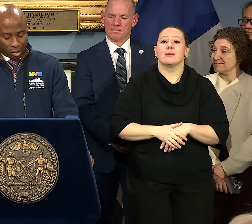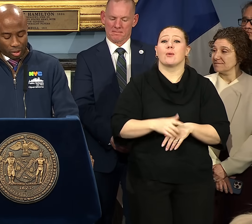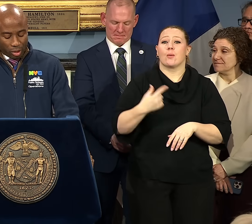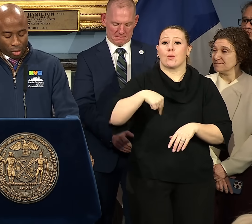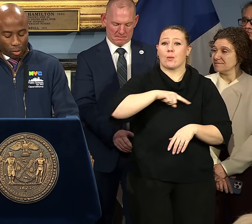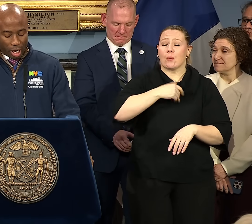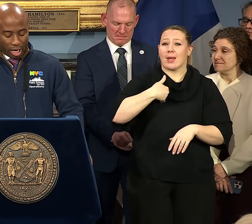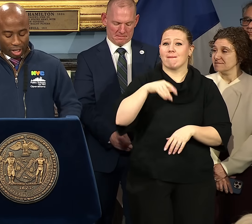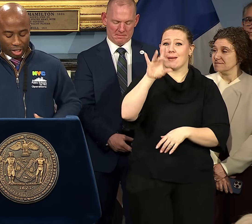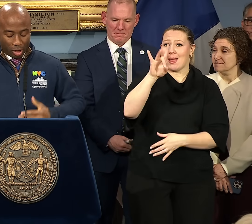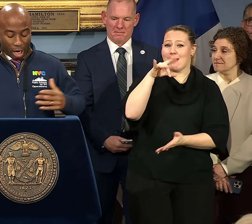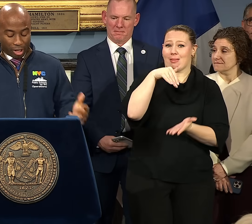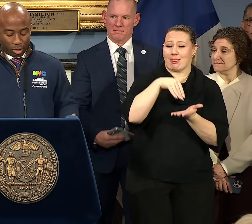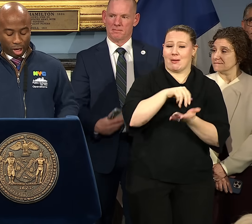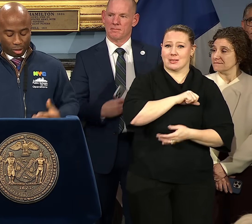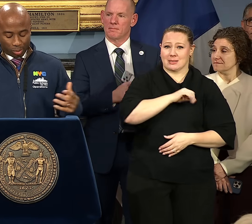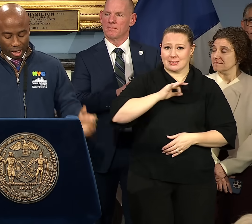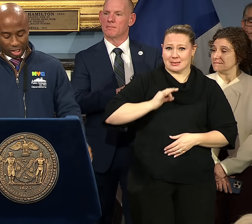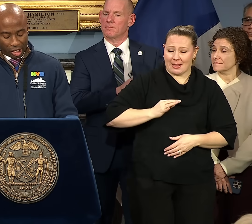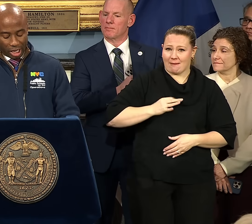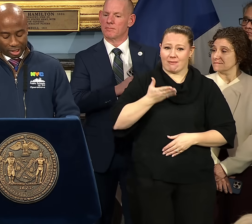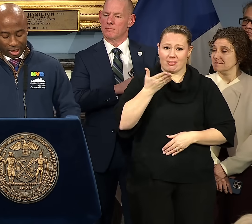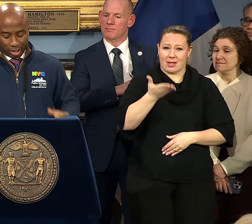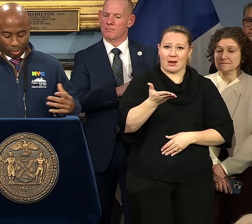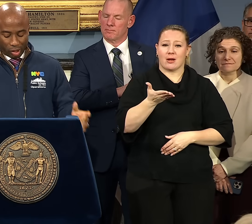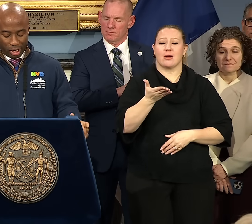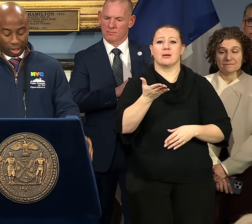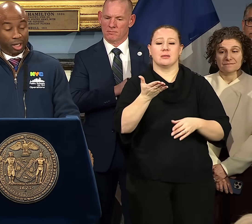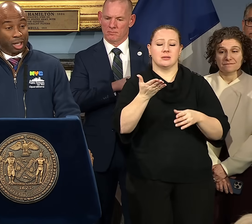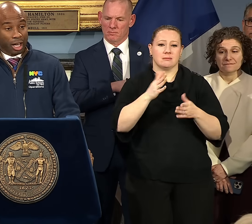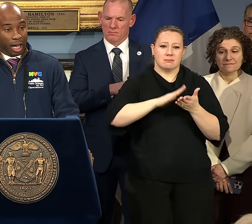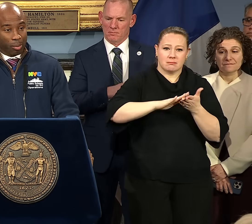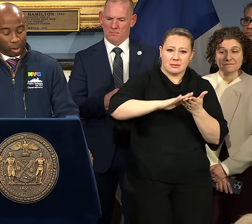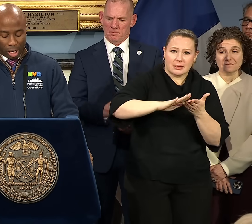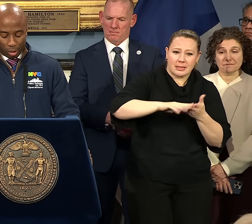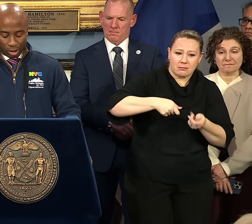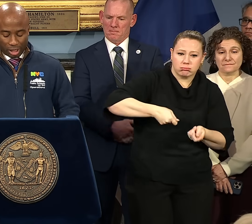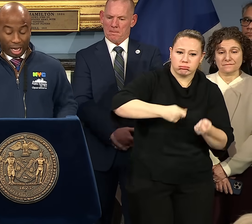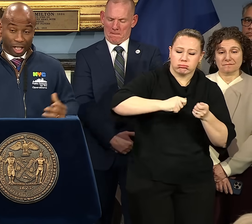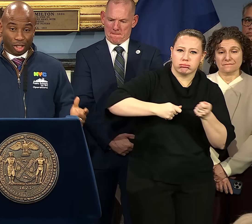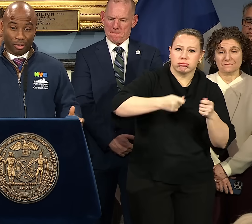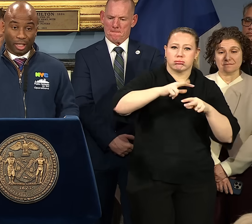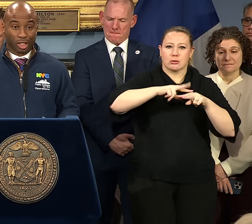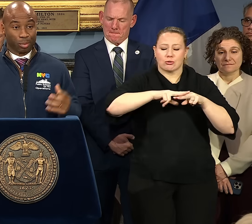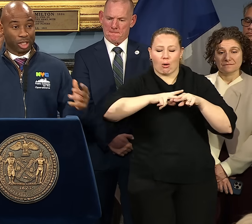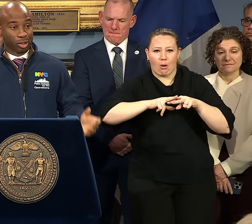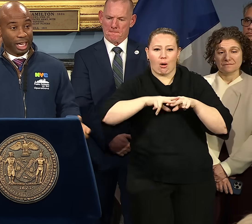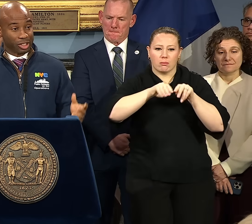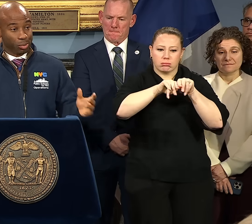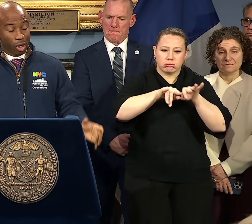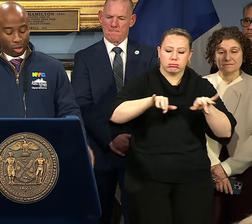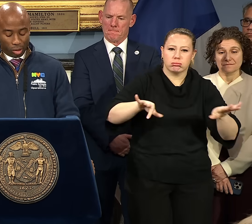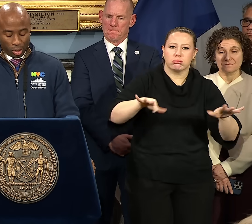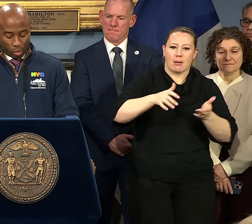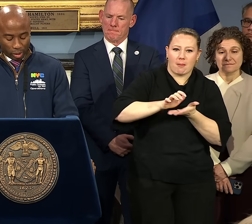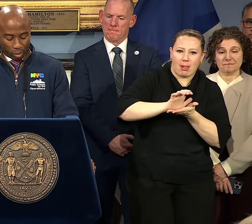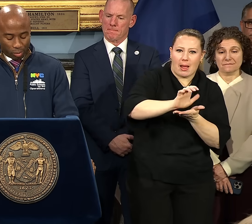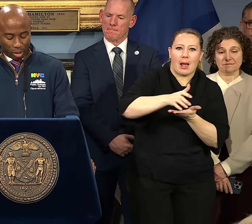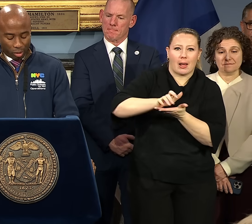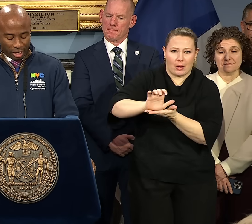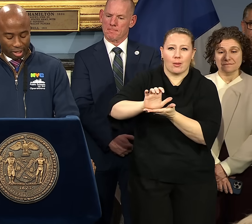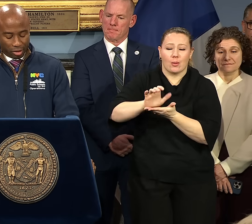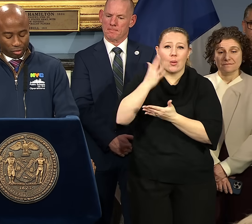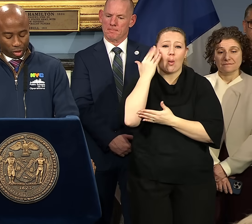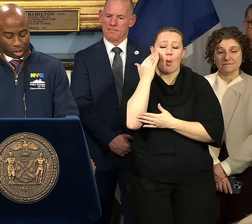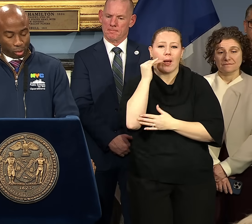staff who are, on the ground spreading salt, deploying plows and shoveling to make sure that tomorrow we will